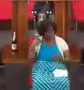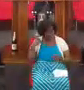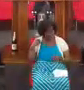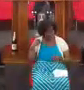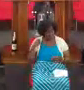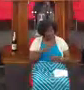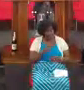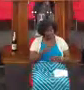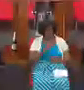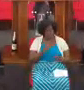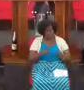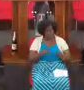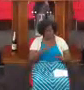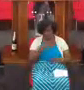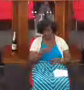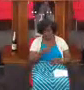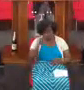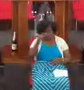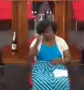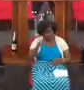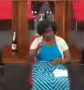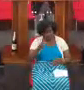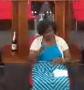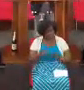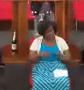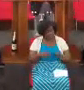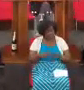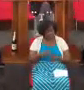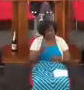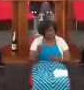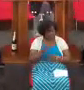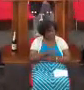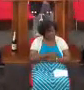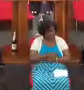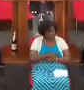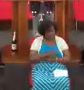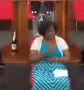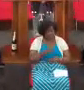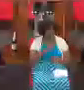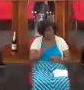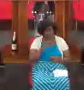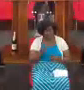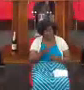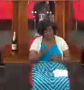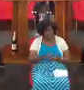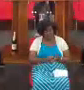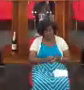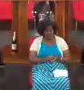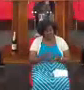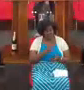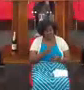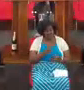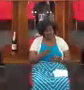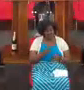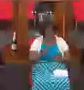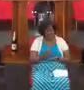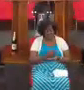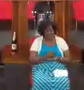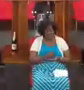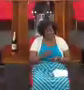him hated by the people of his day, the citizens of his day. And not only that, tax collectors were crooks.